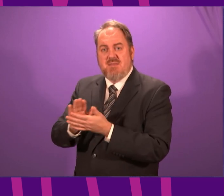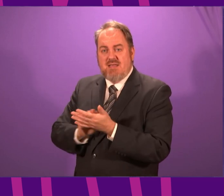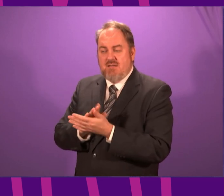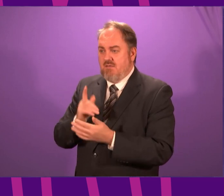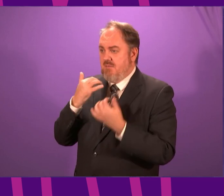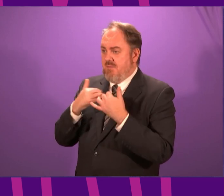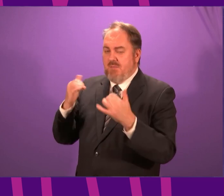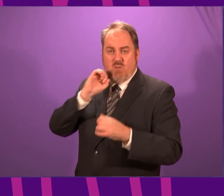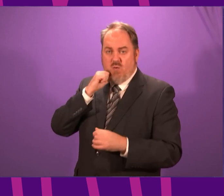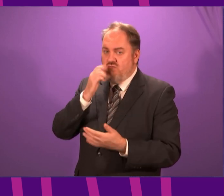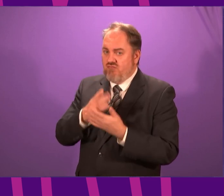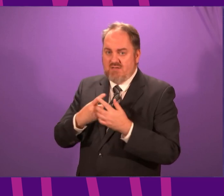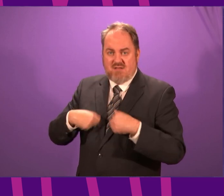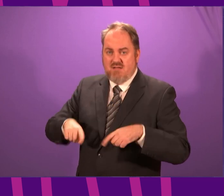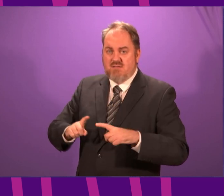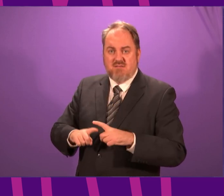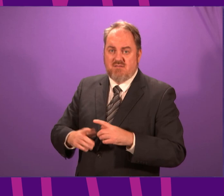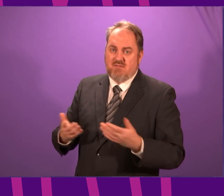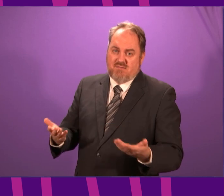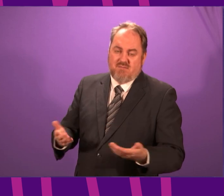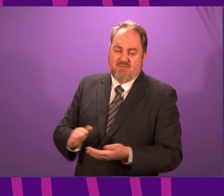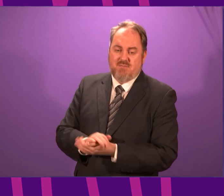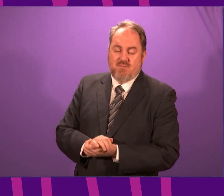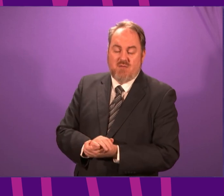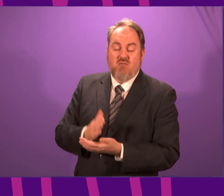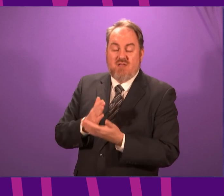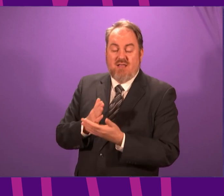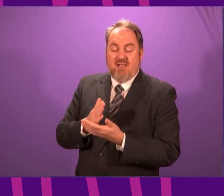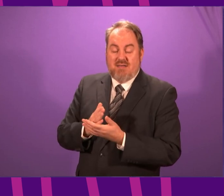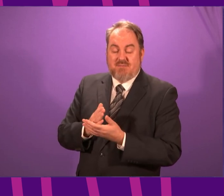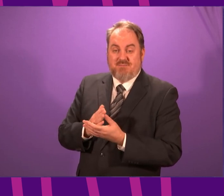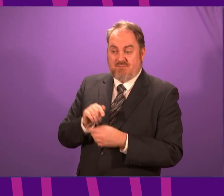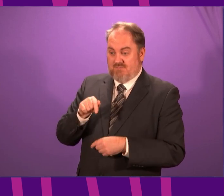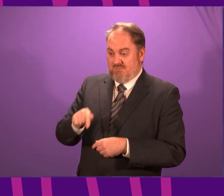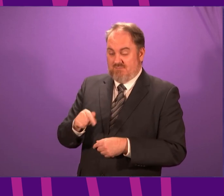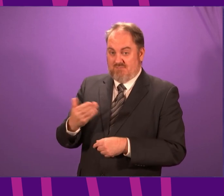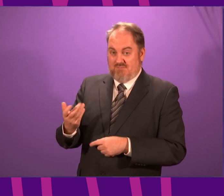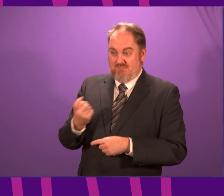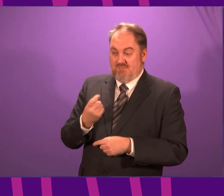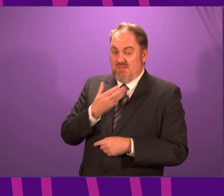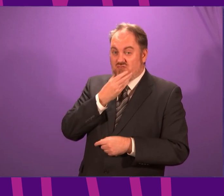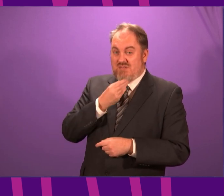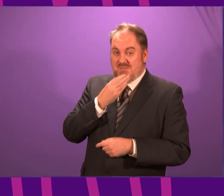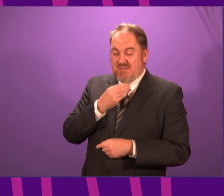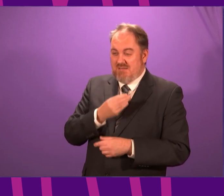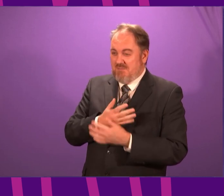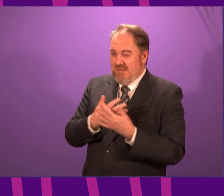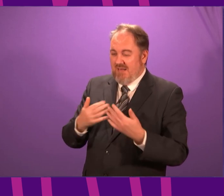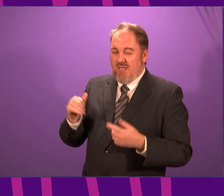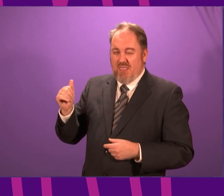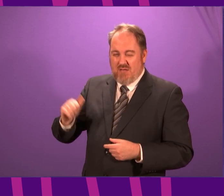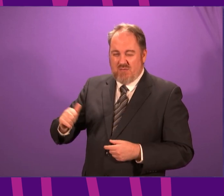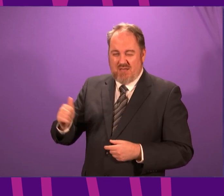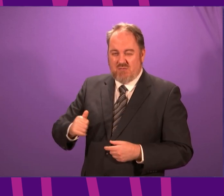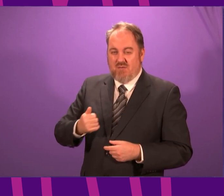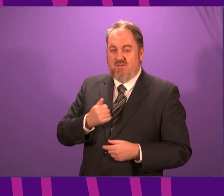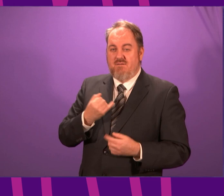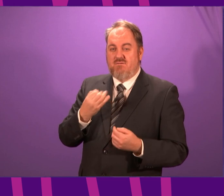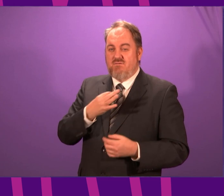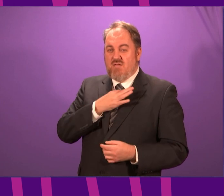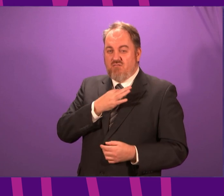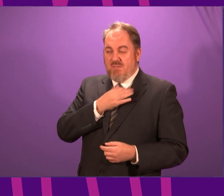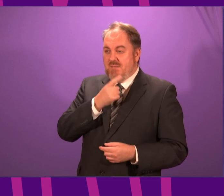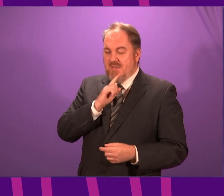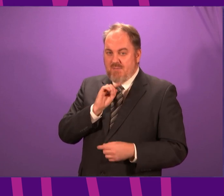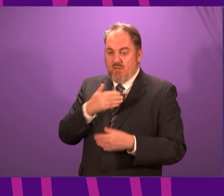us is made all the more difficult. Presiding officer, by this Christmas, many thousands of vulnerable people will have been shielding themselves